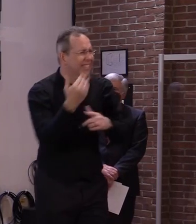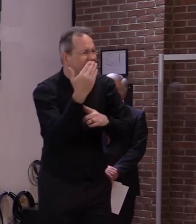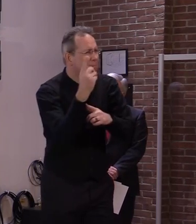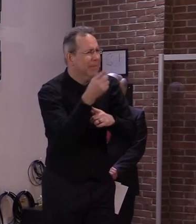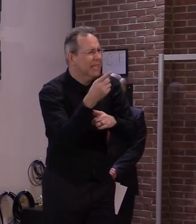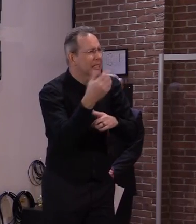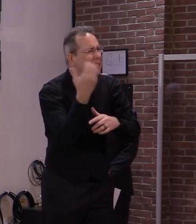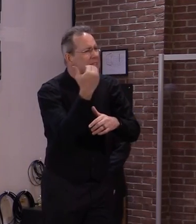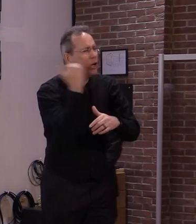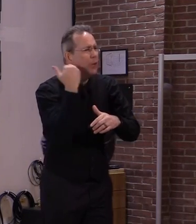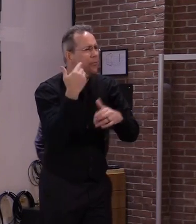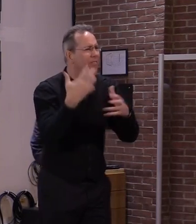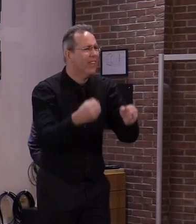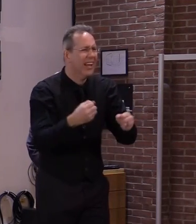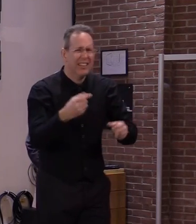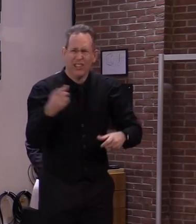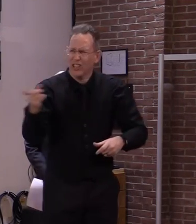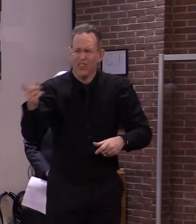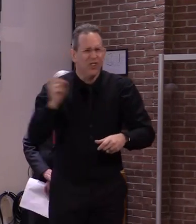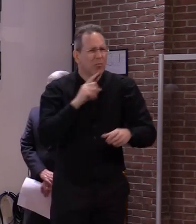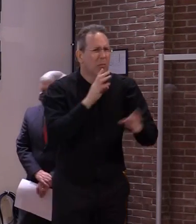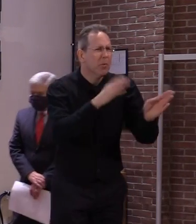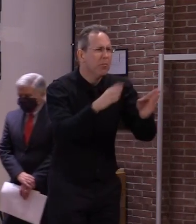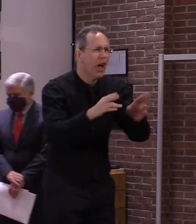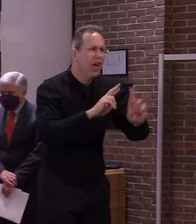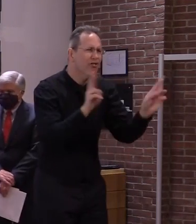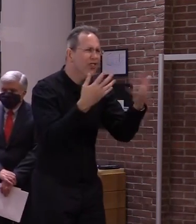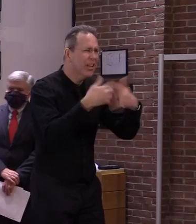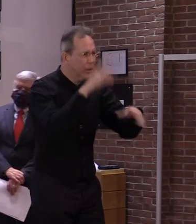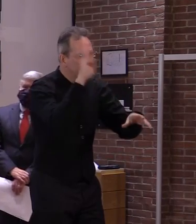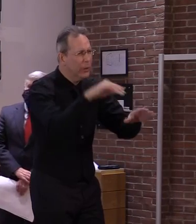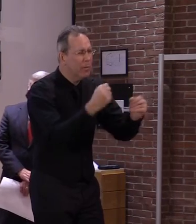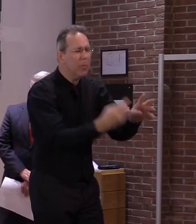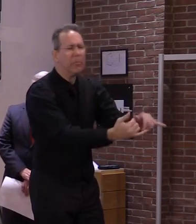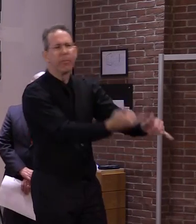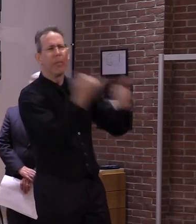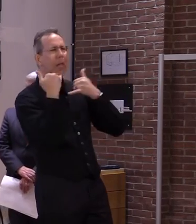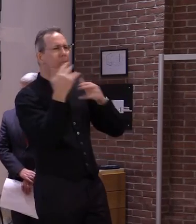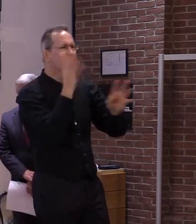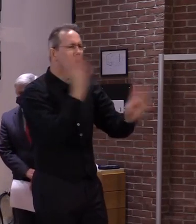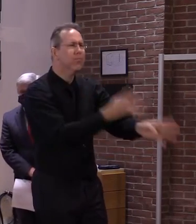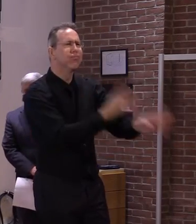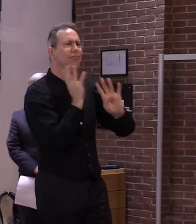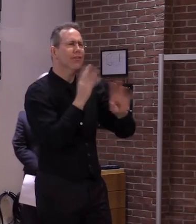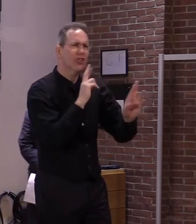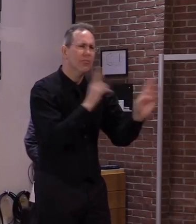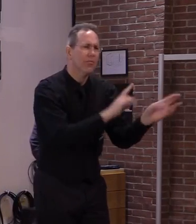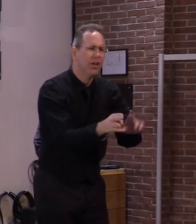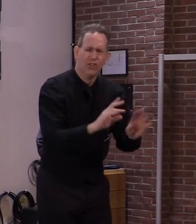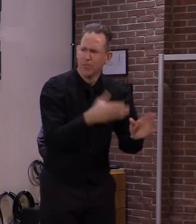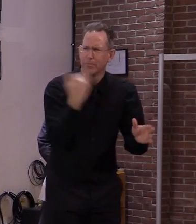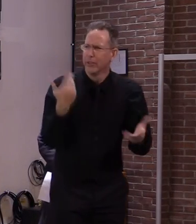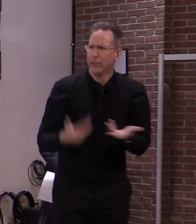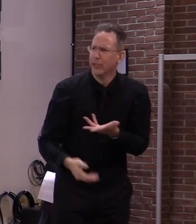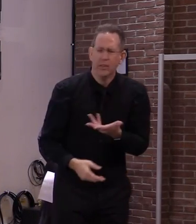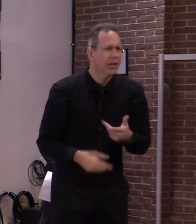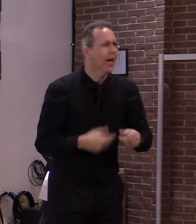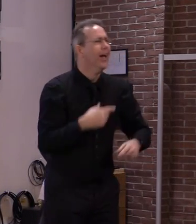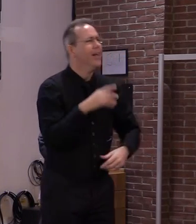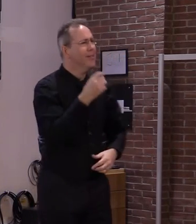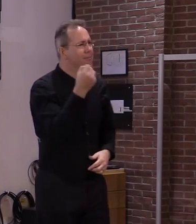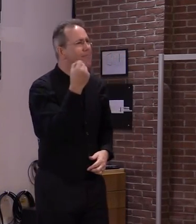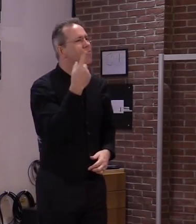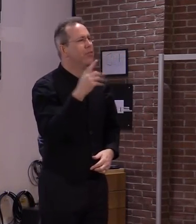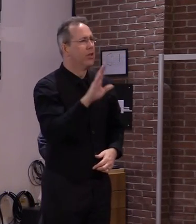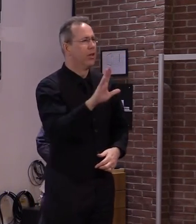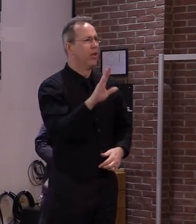it? I'll let Secretary Smith answer that, but I just want to remind everyone that during the day, we